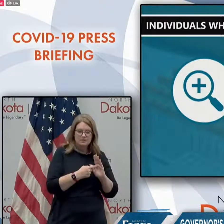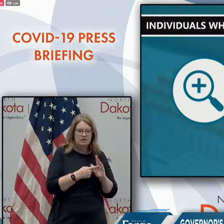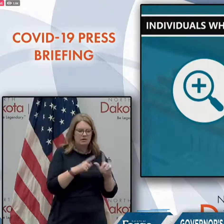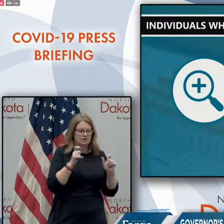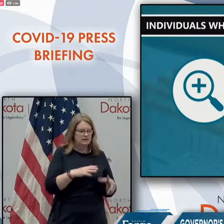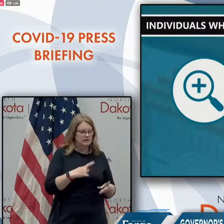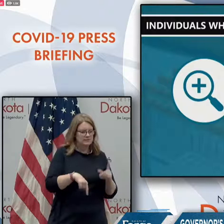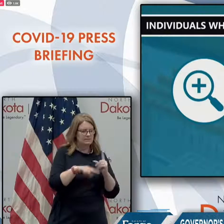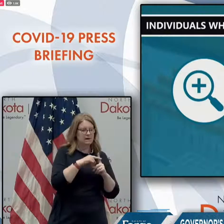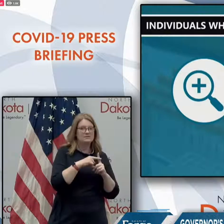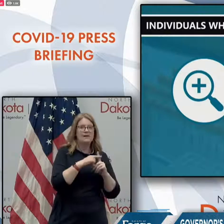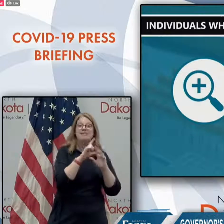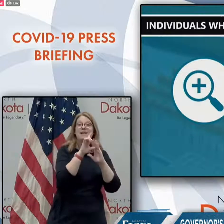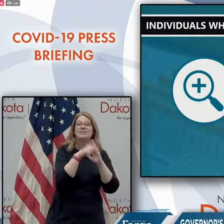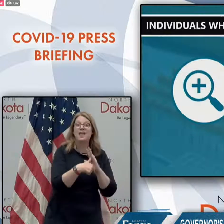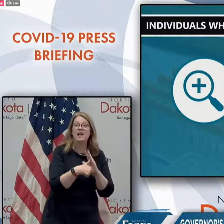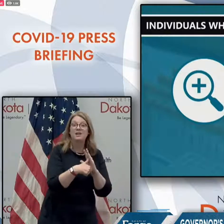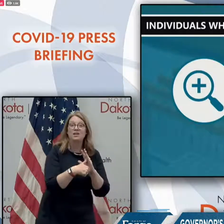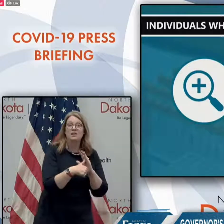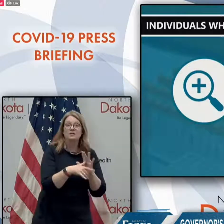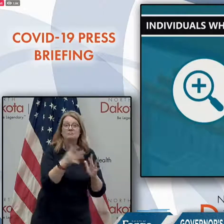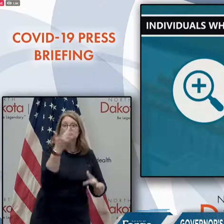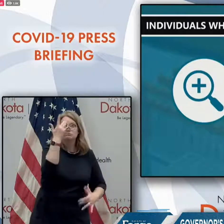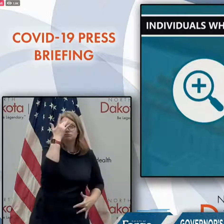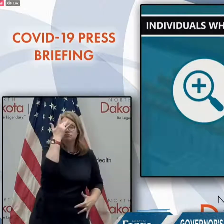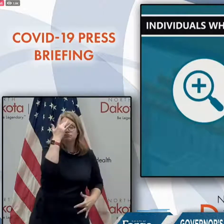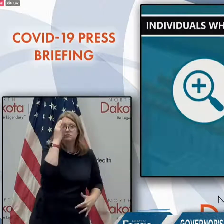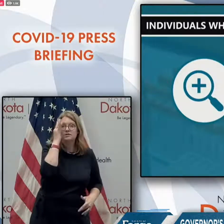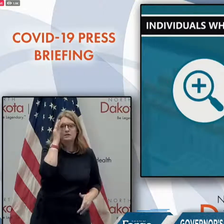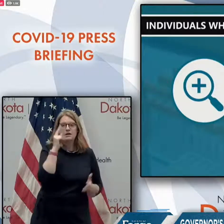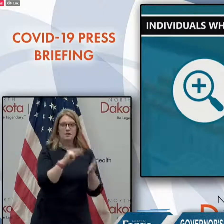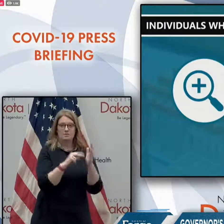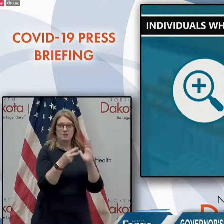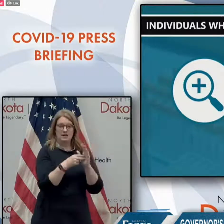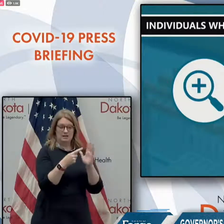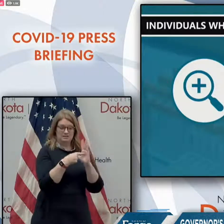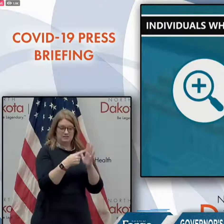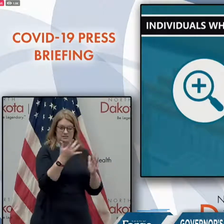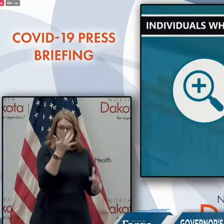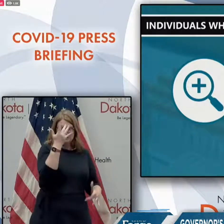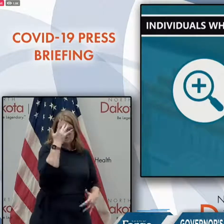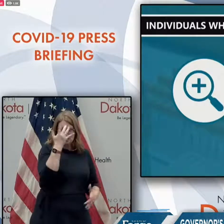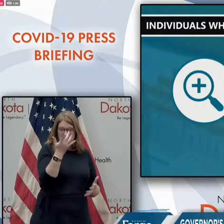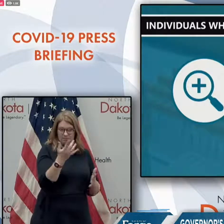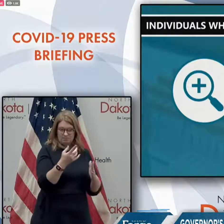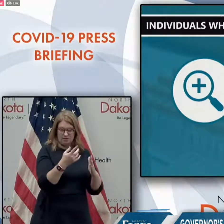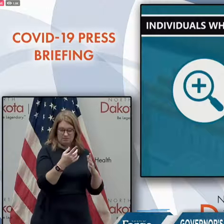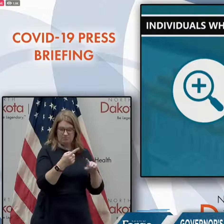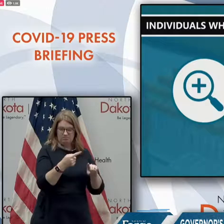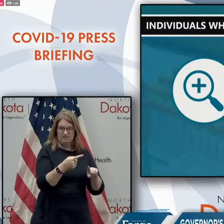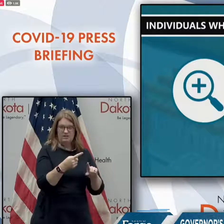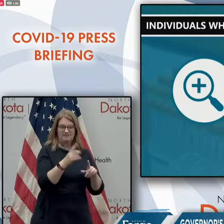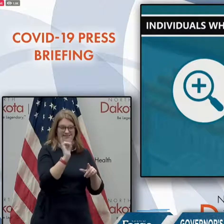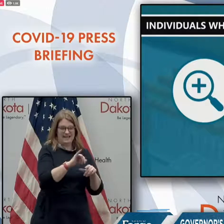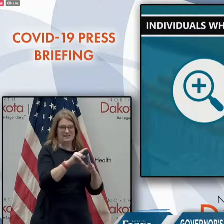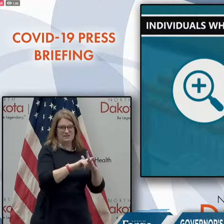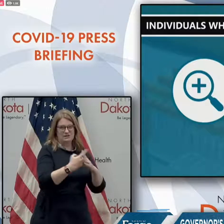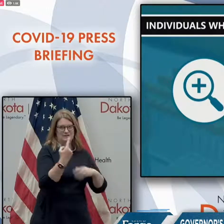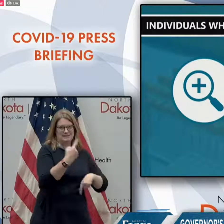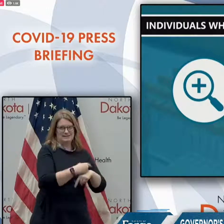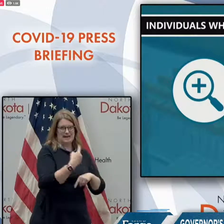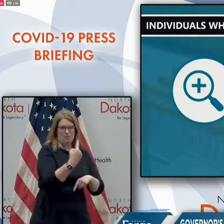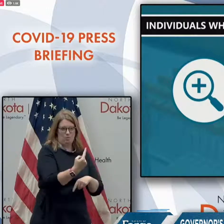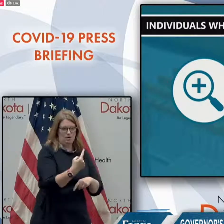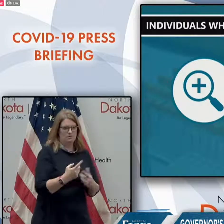symptoms. Those people, then their 10 days starts when their symptoms develop. So for cases, isolation